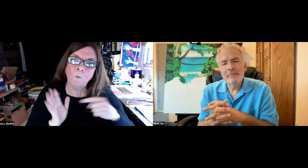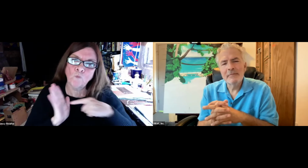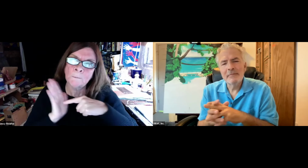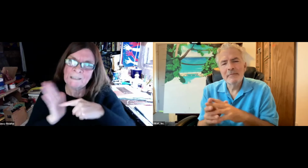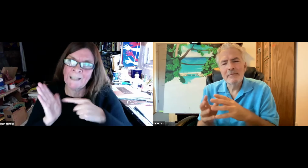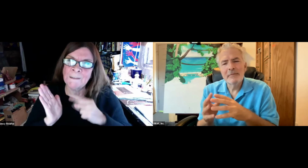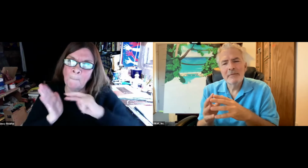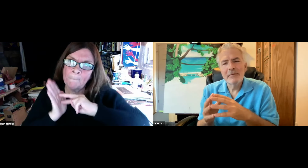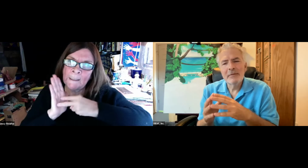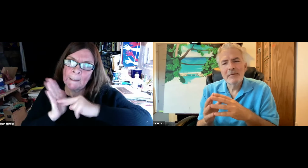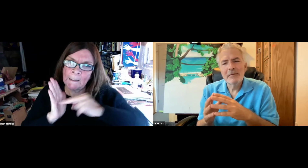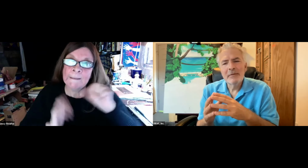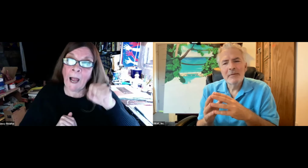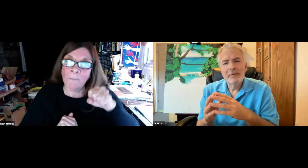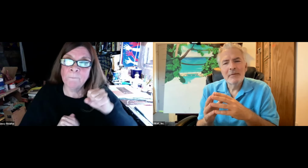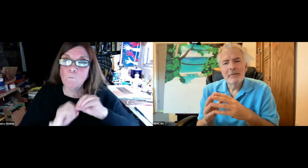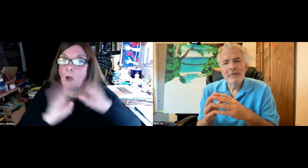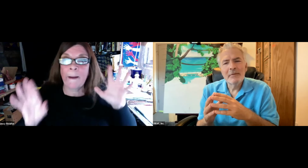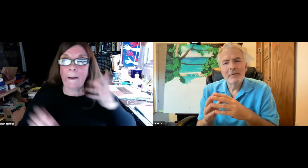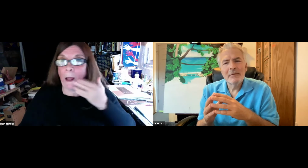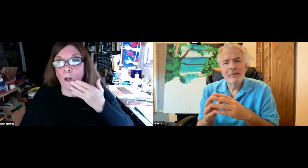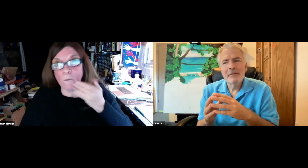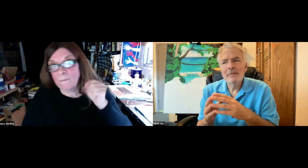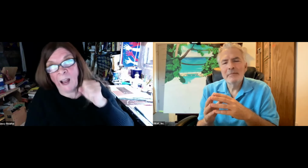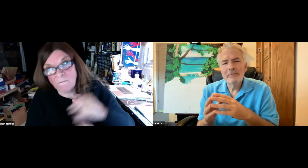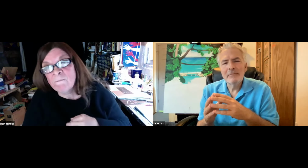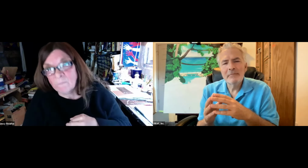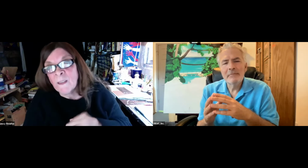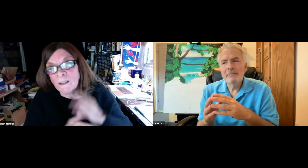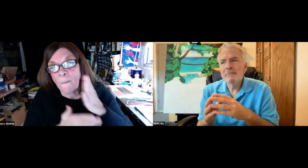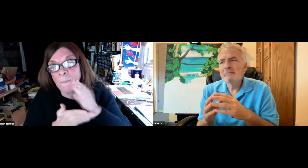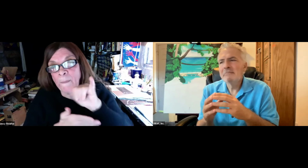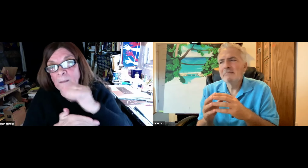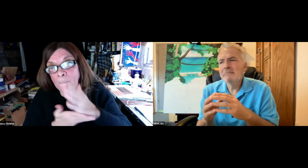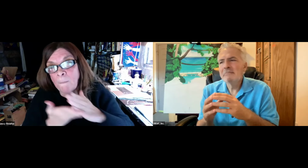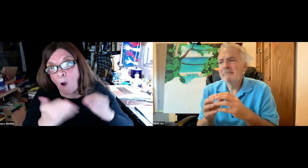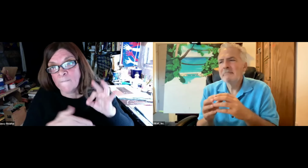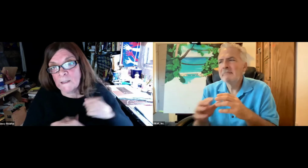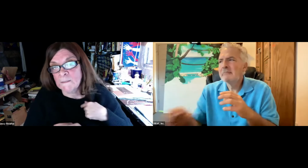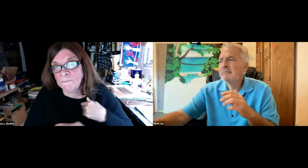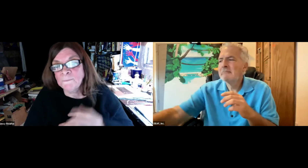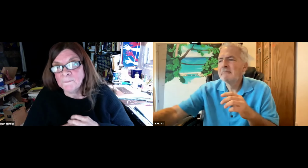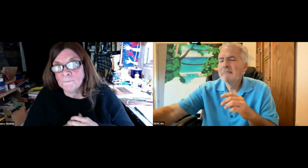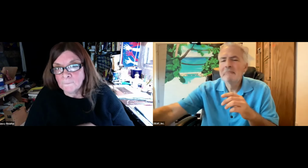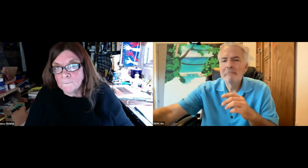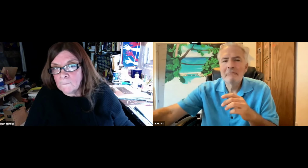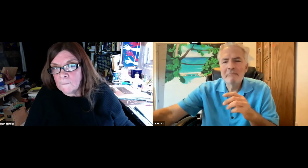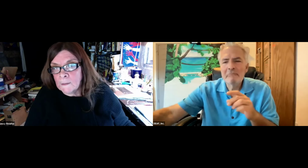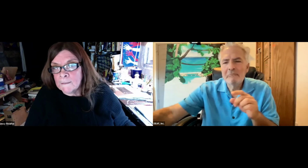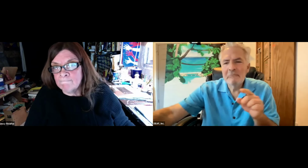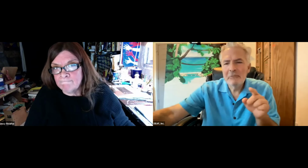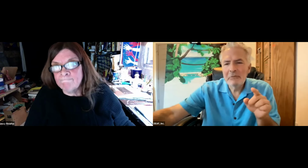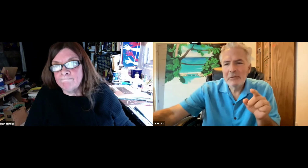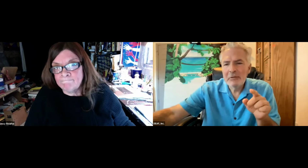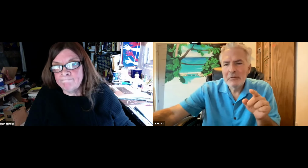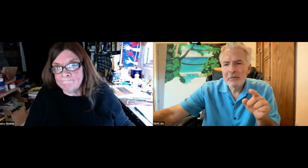east. And it represents each group. So, yeah, I would have to agree. Bright colors are a part of